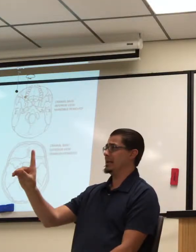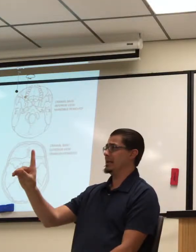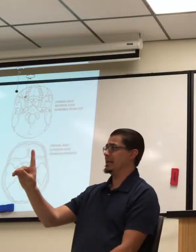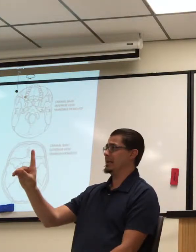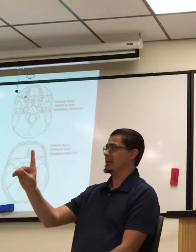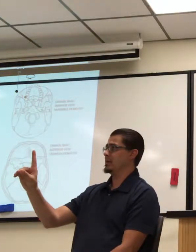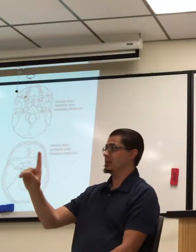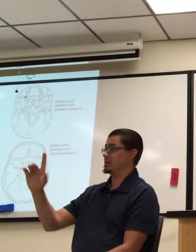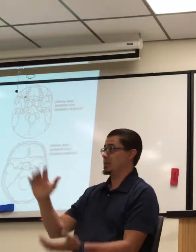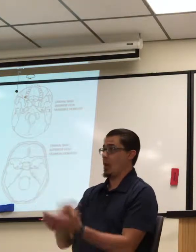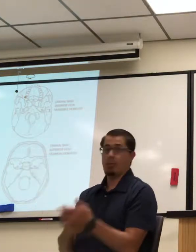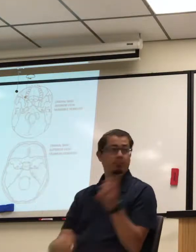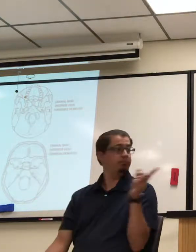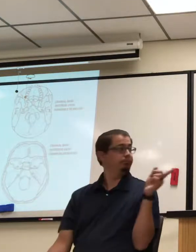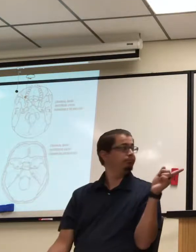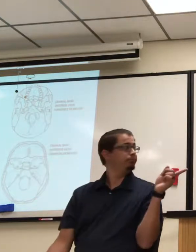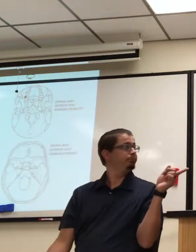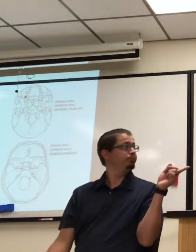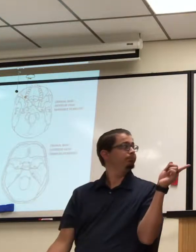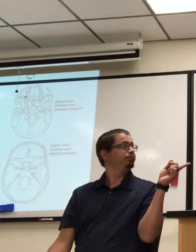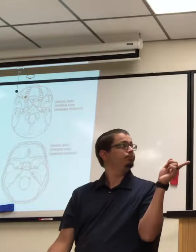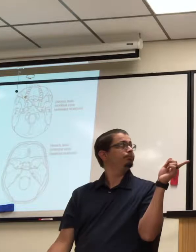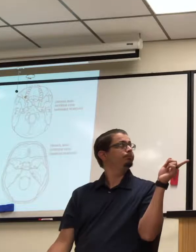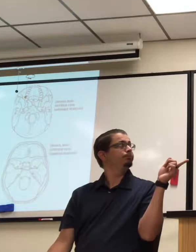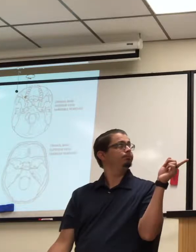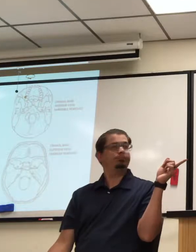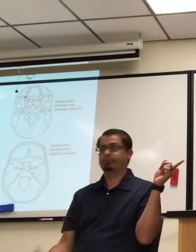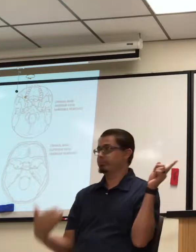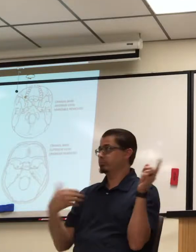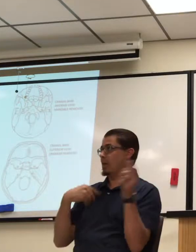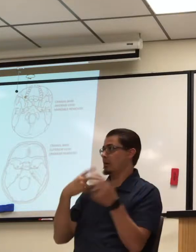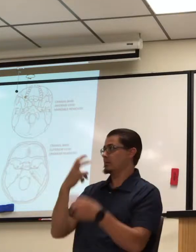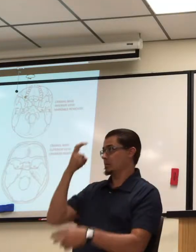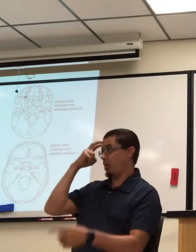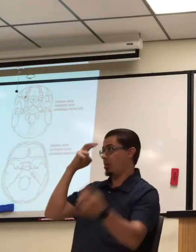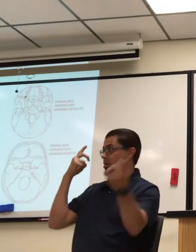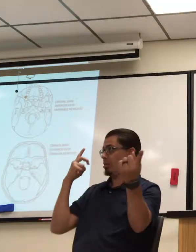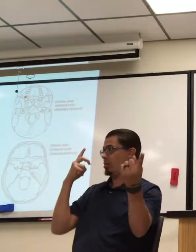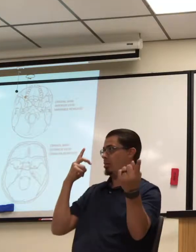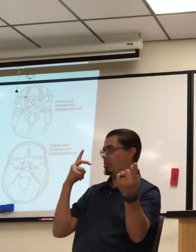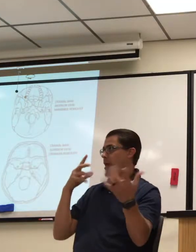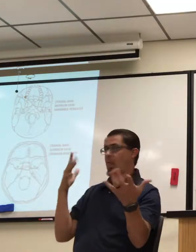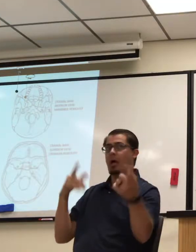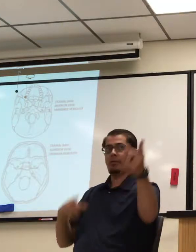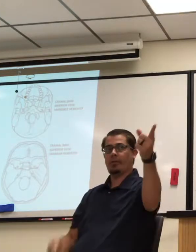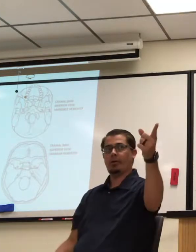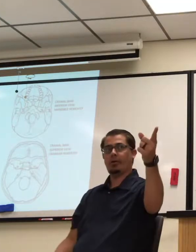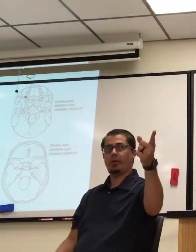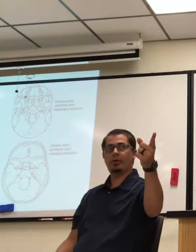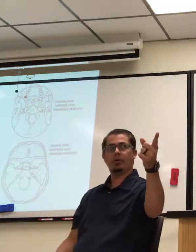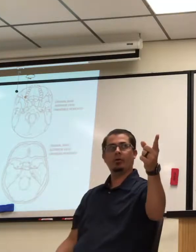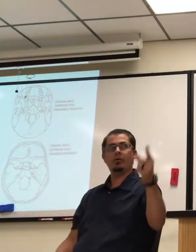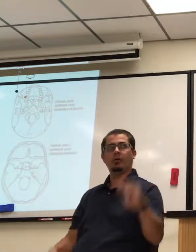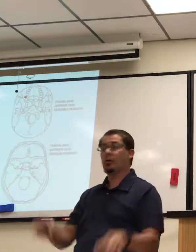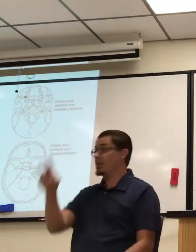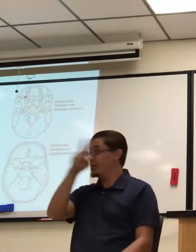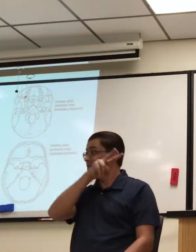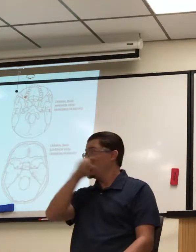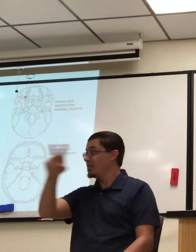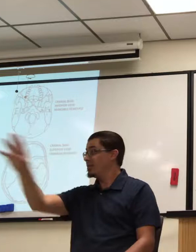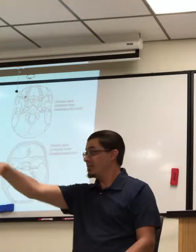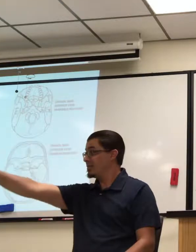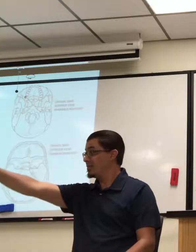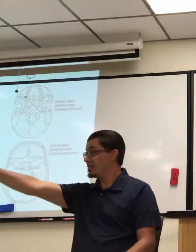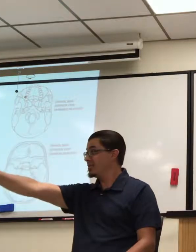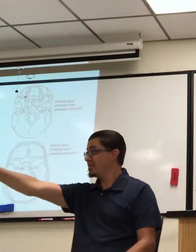just grab one of these trays. It's got the skulls in it. There's plenty over there. Look over there right now. Do you see